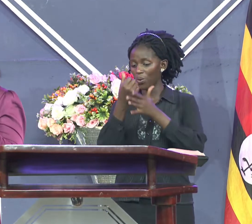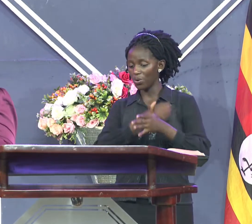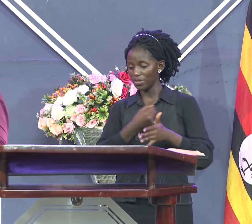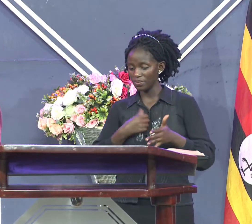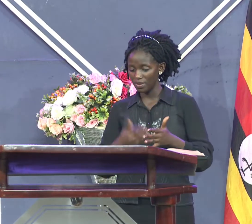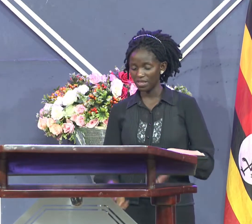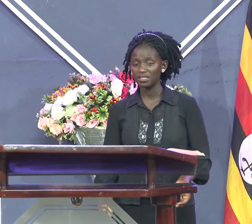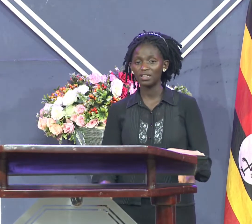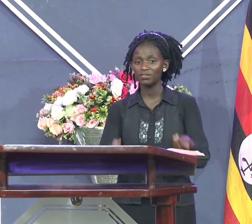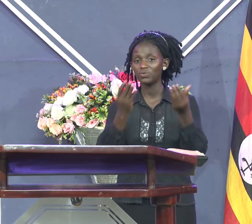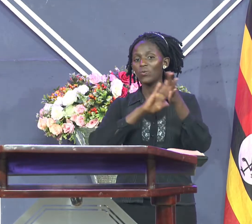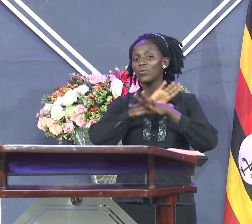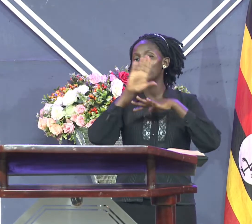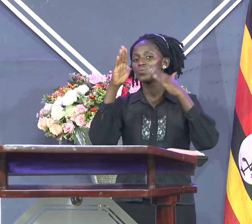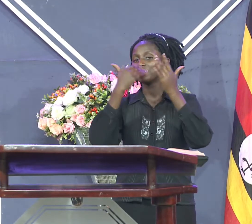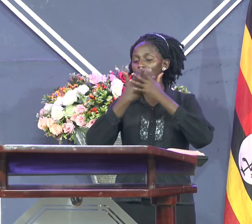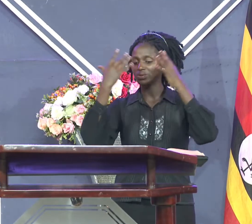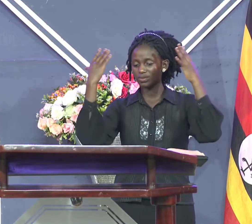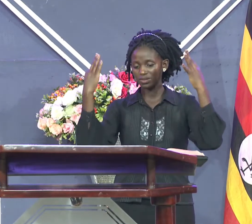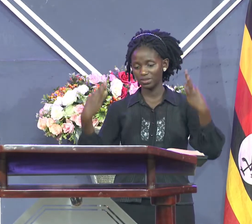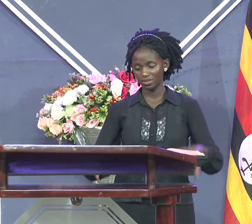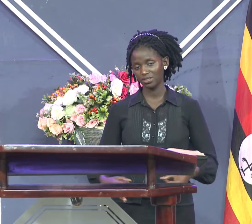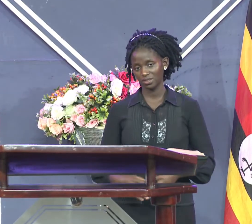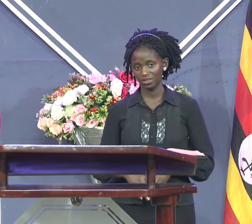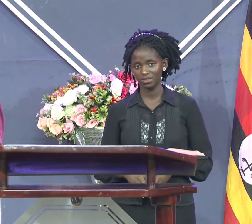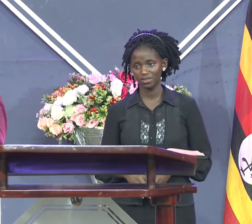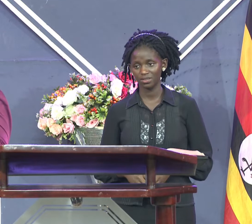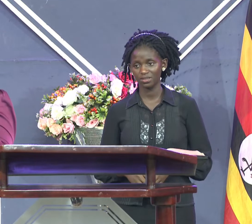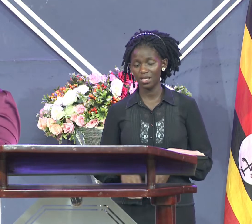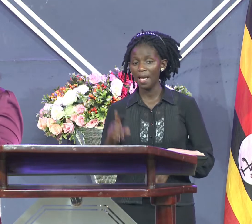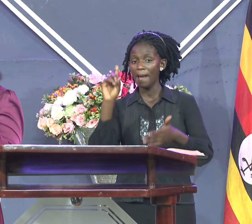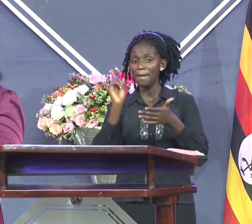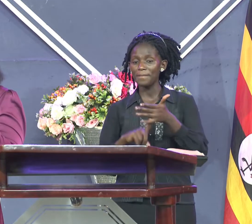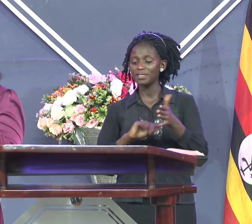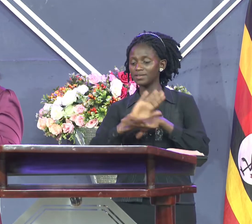As for me, I know one thing, that you have really done whatever you